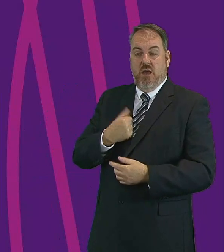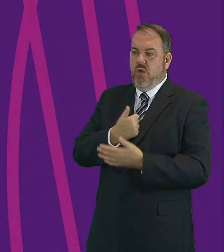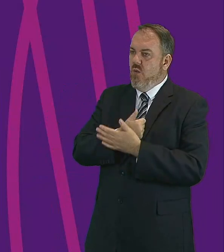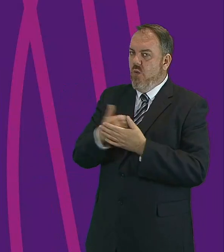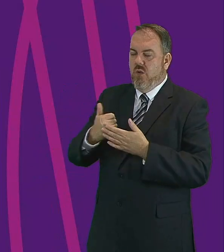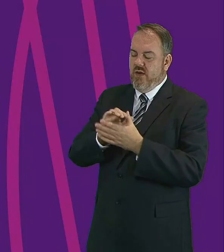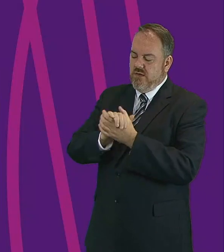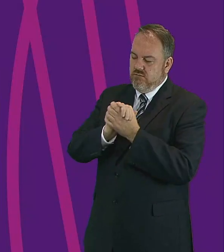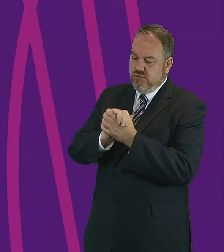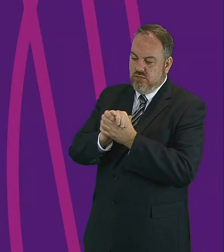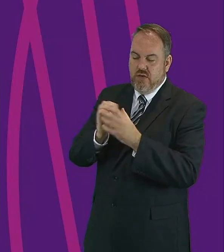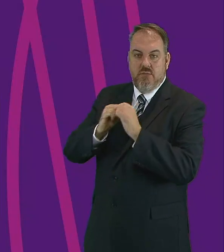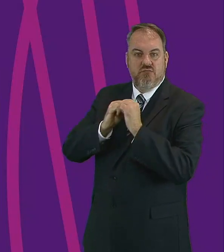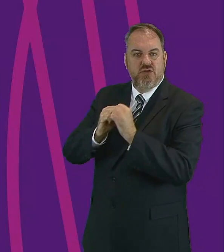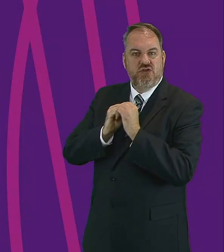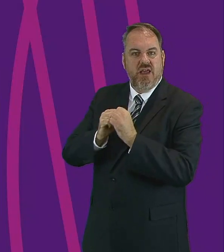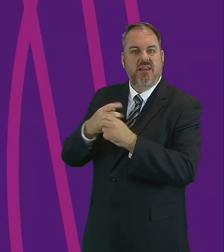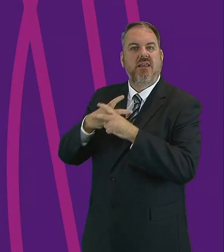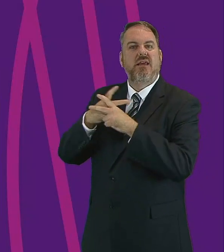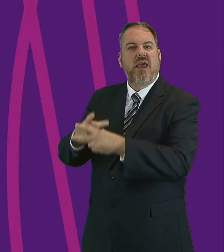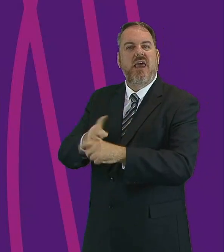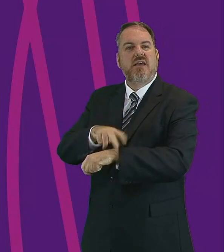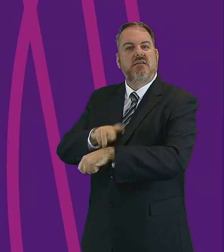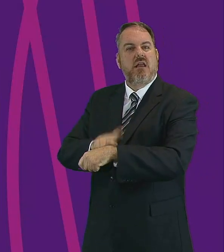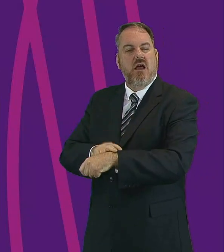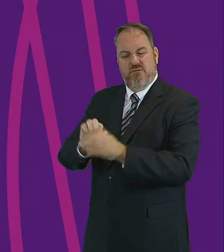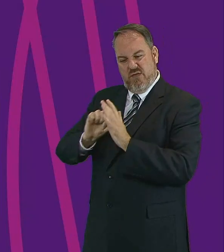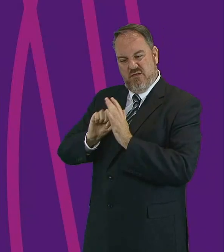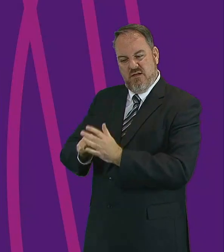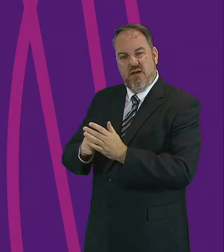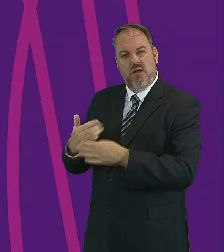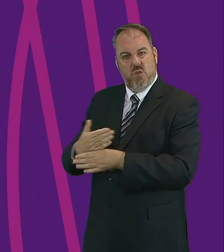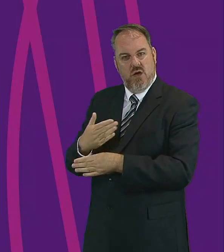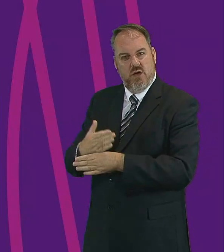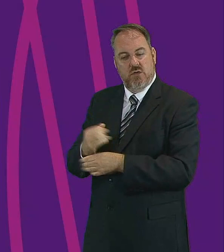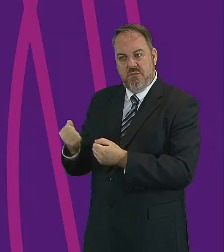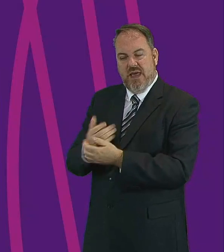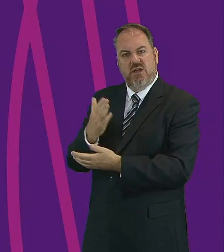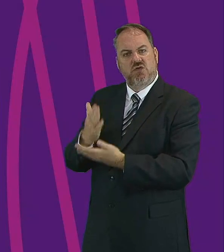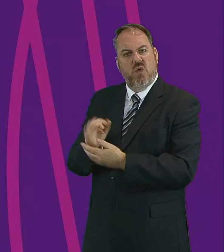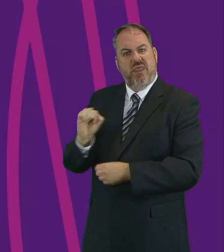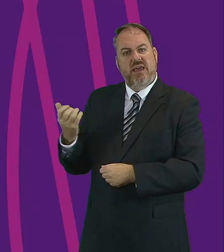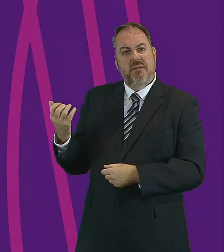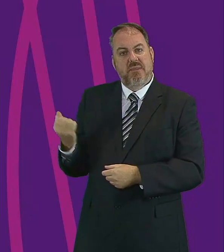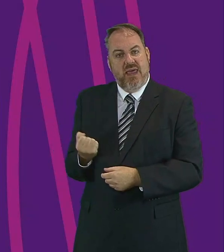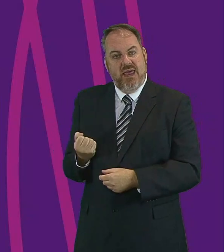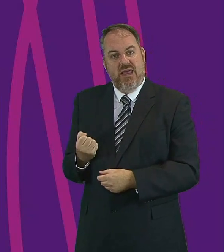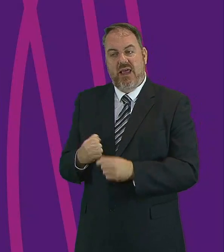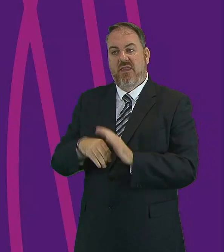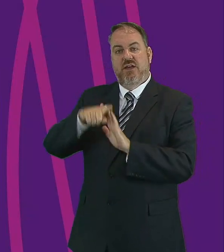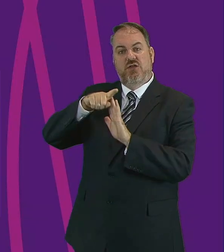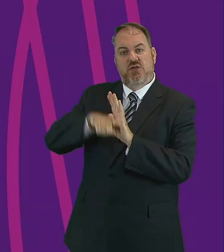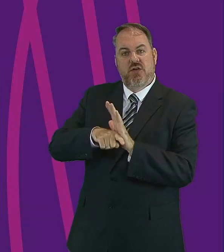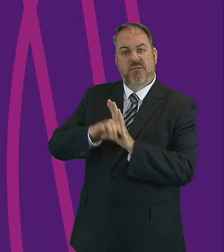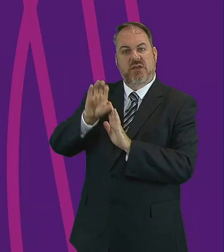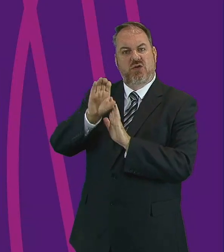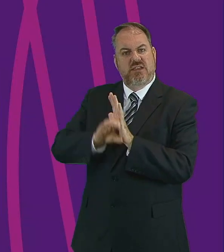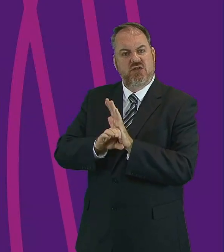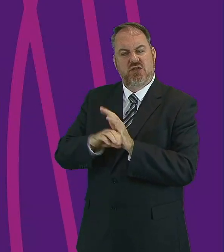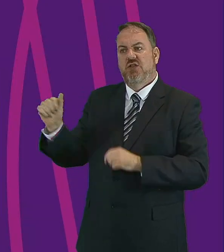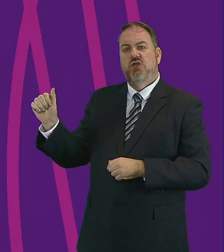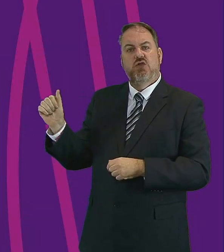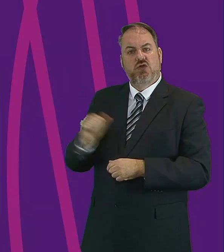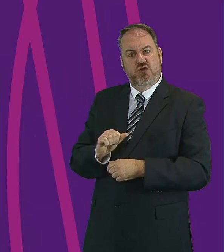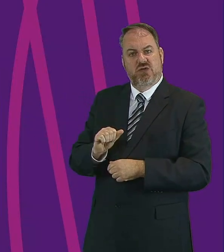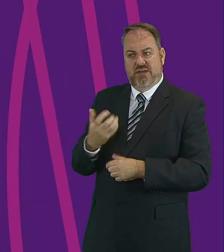gratitude, particularly after the last few months, that they have the pay and conditions and the status. There is a practical problem with me giving that guarantee right